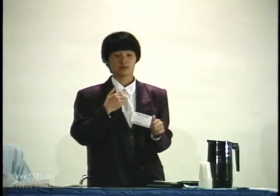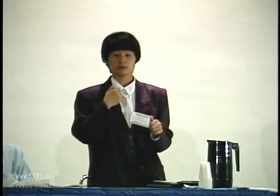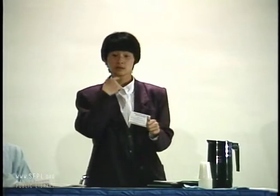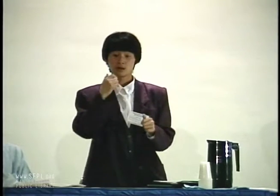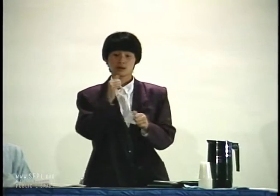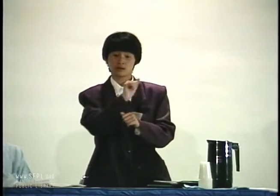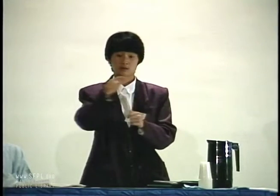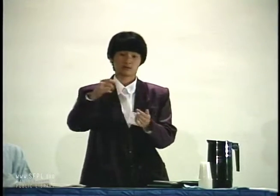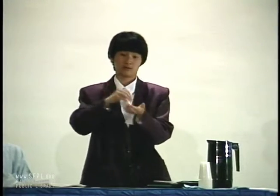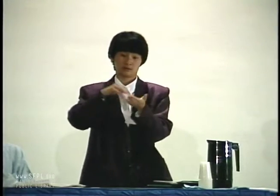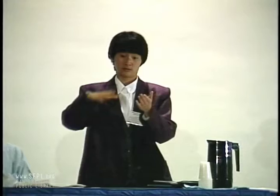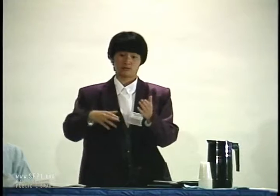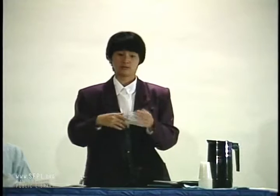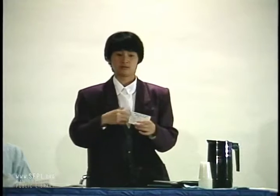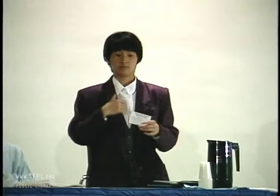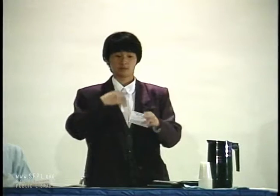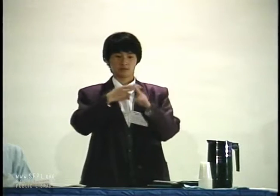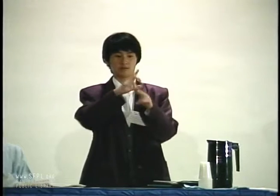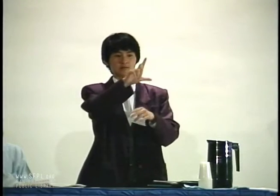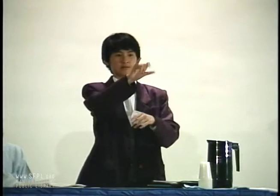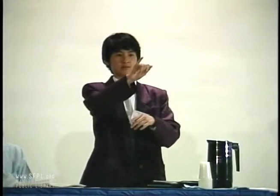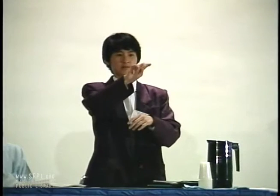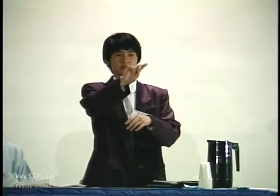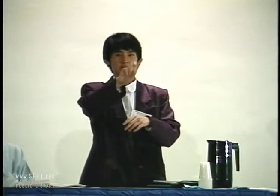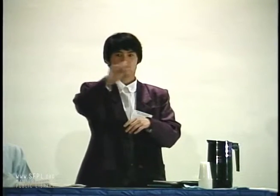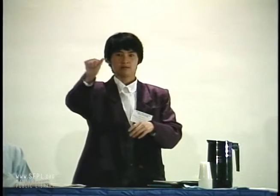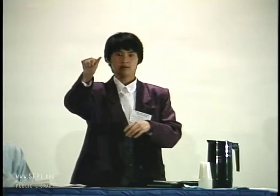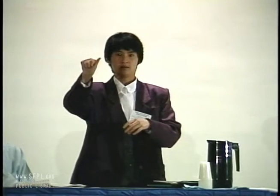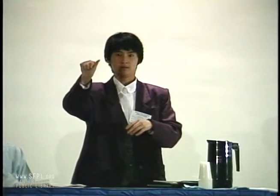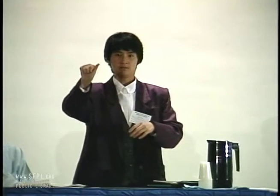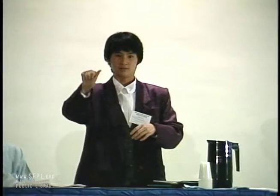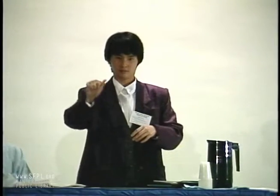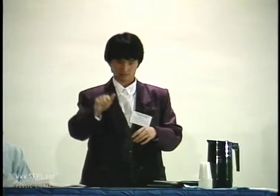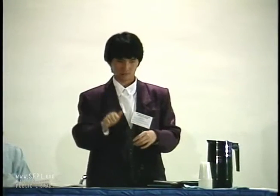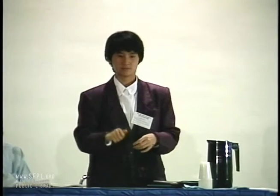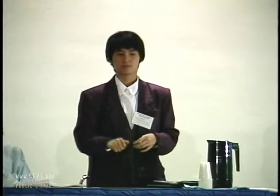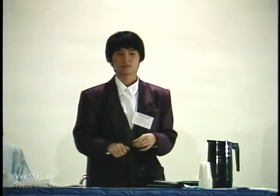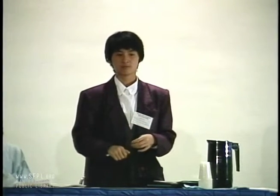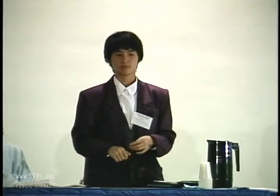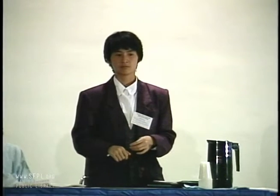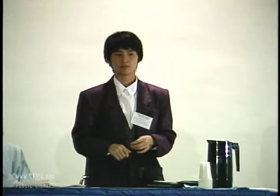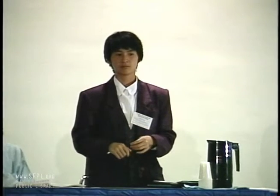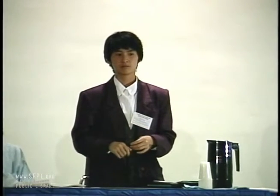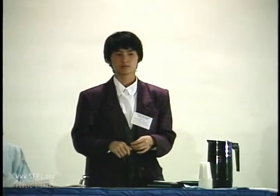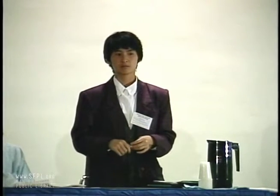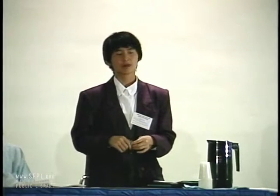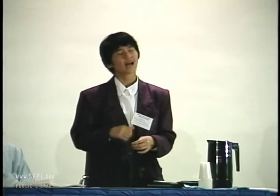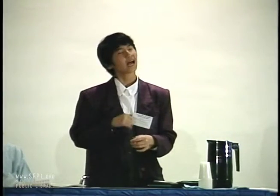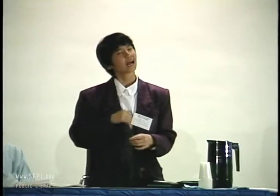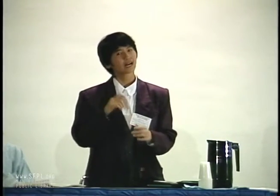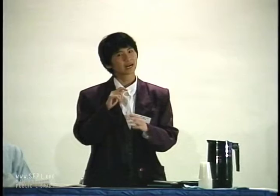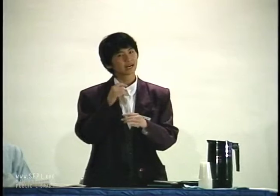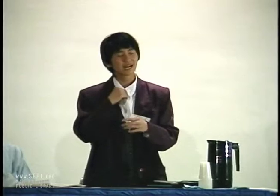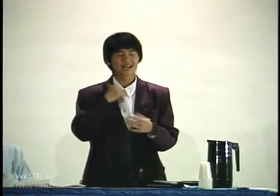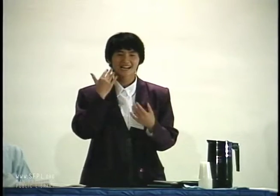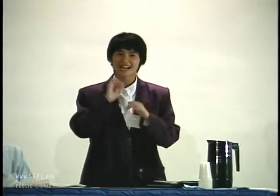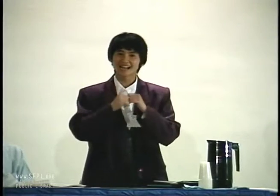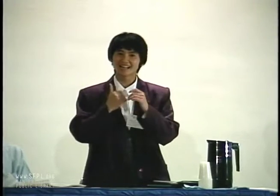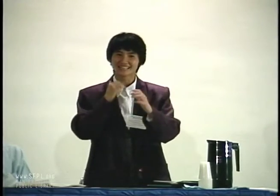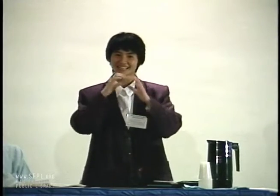and told me to tell the other students my name, which is Linda. But